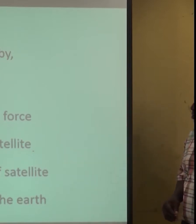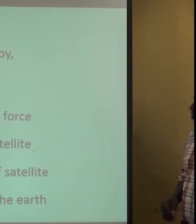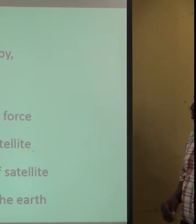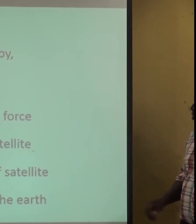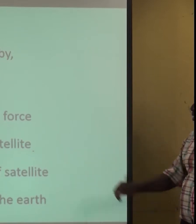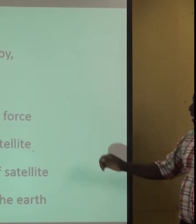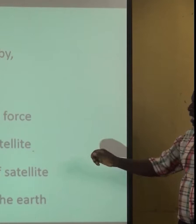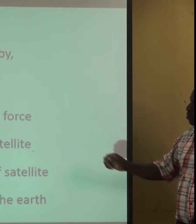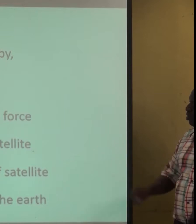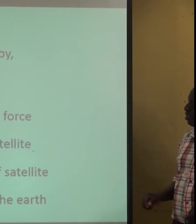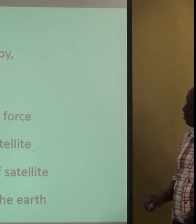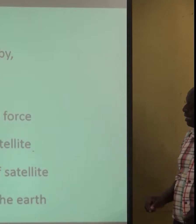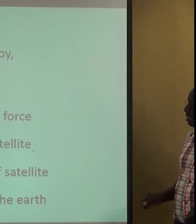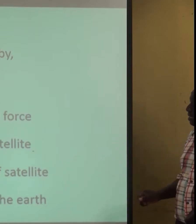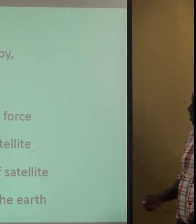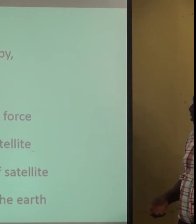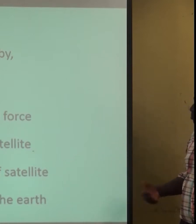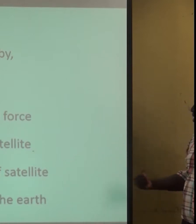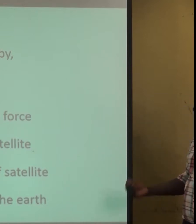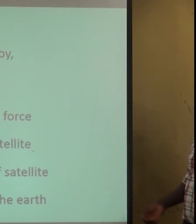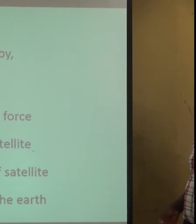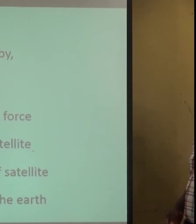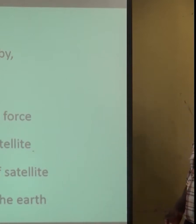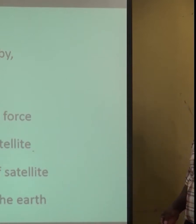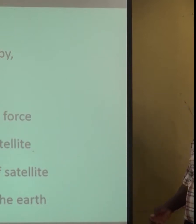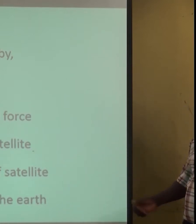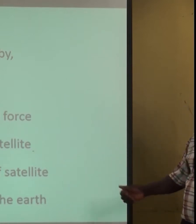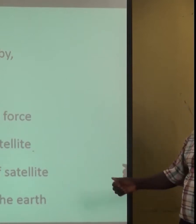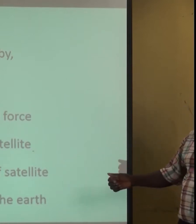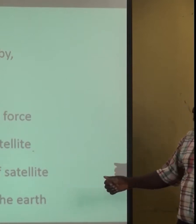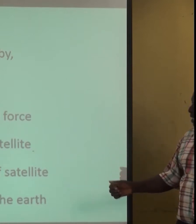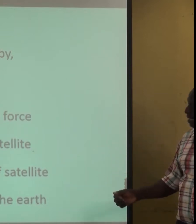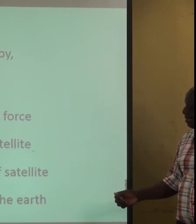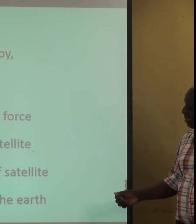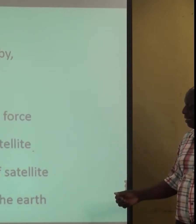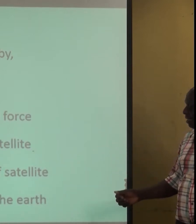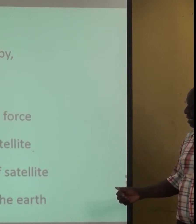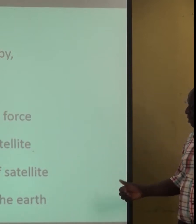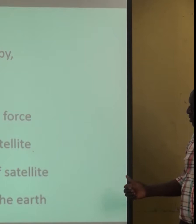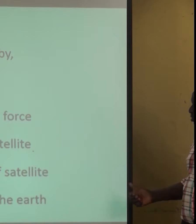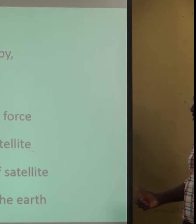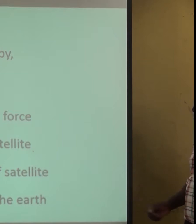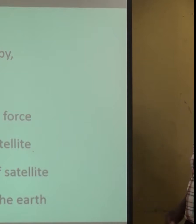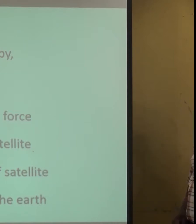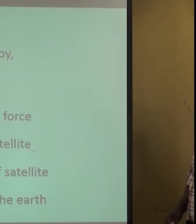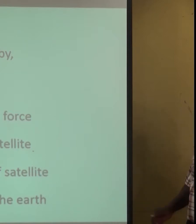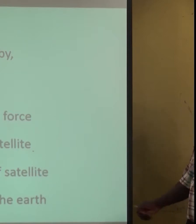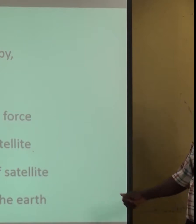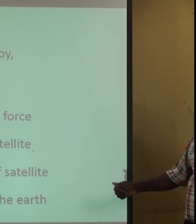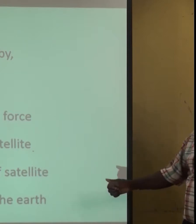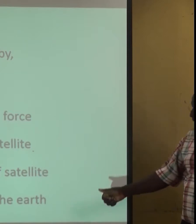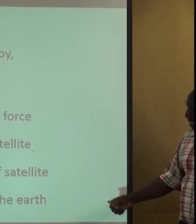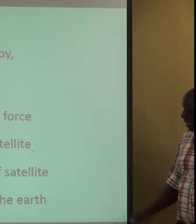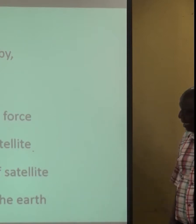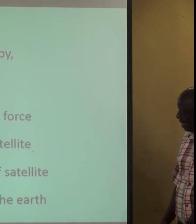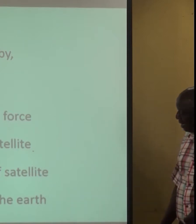force, m subscript s is our mass of satellite, vs is our velocity of satellite,